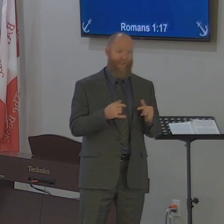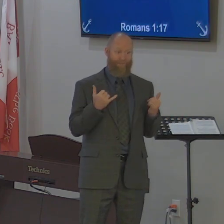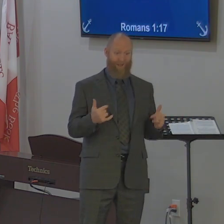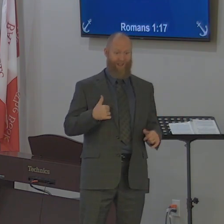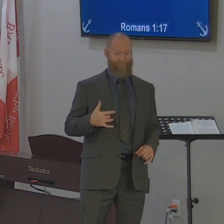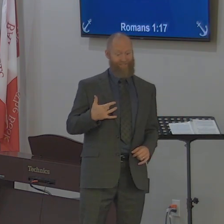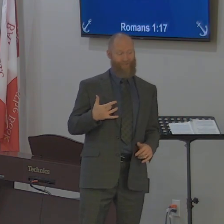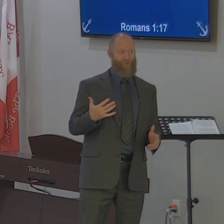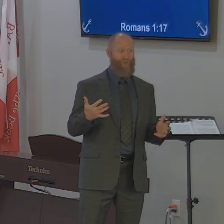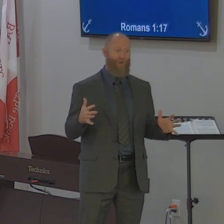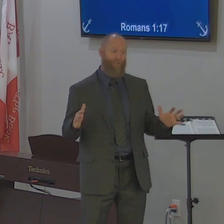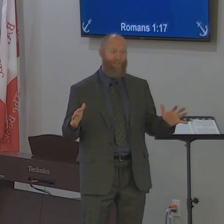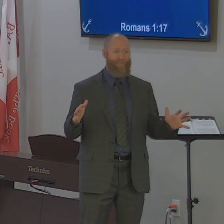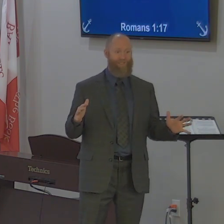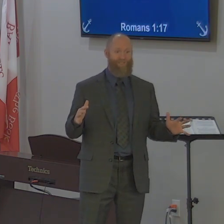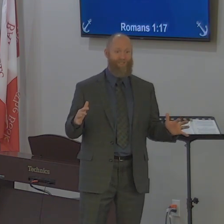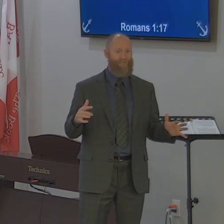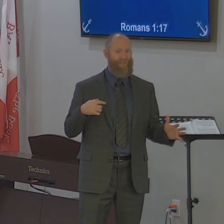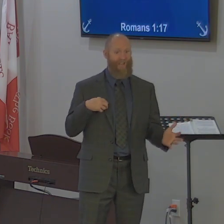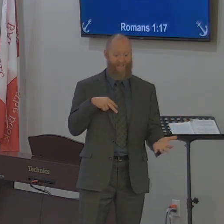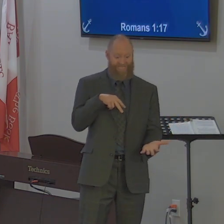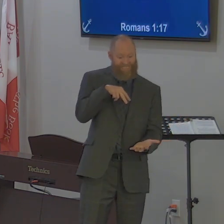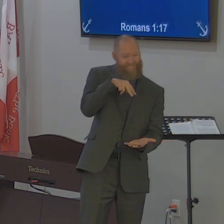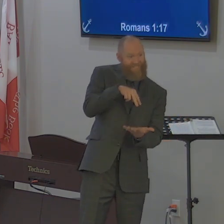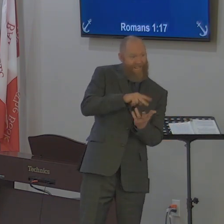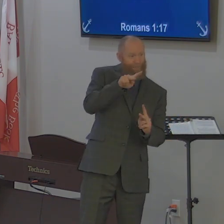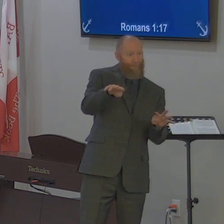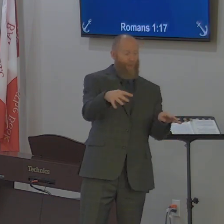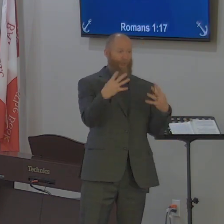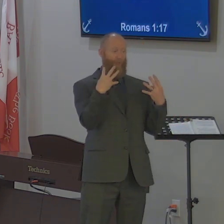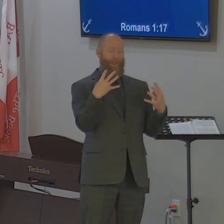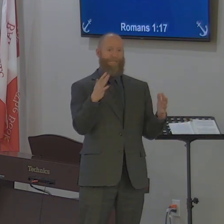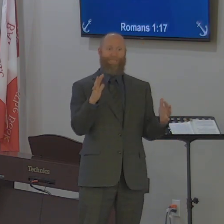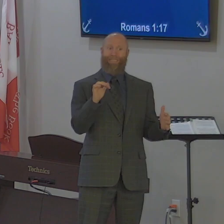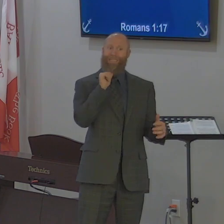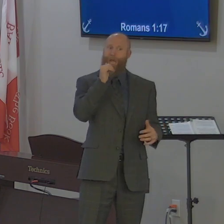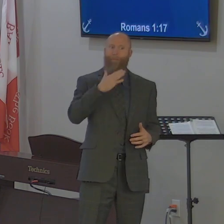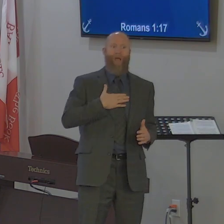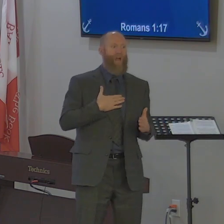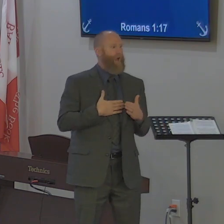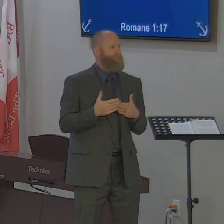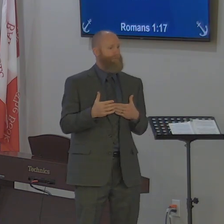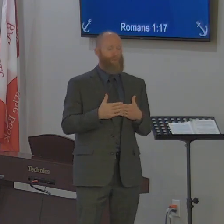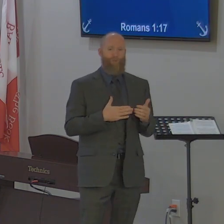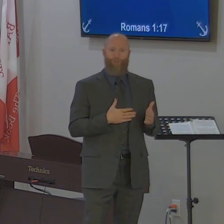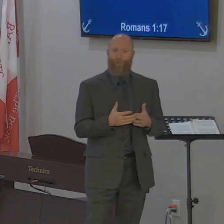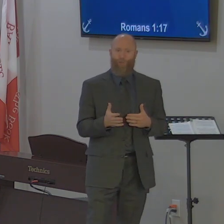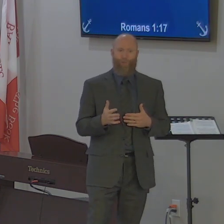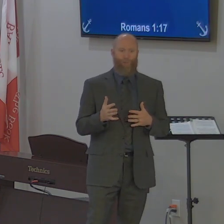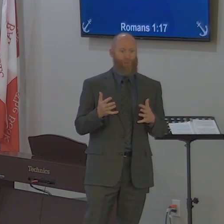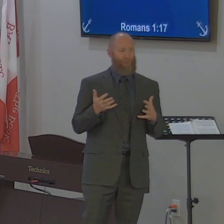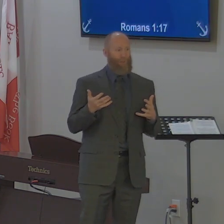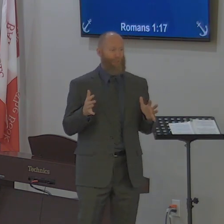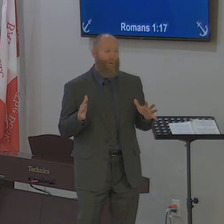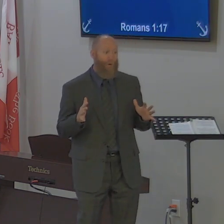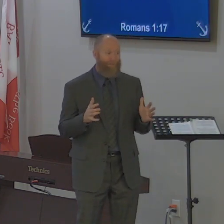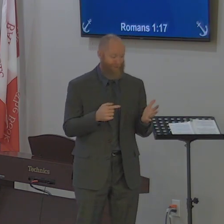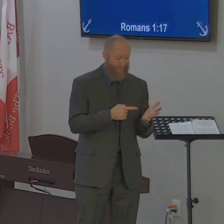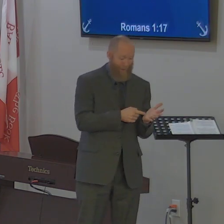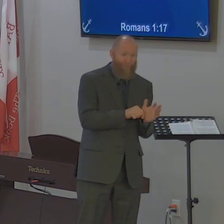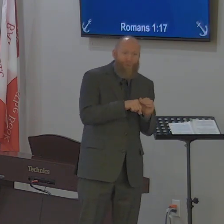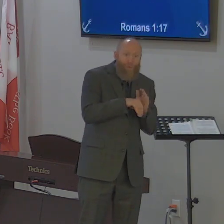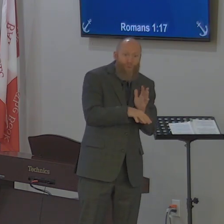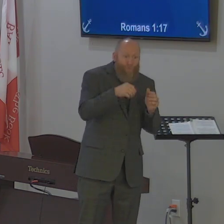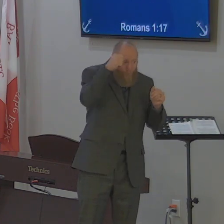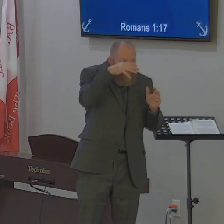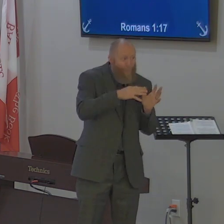to stand in front of people is out of my comfort zone. I don't like I get nervous. My palms get sweaty.